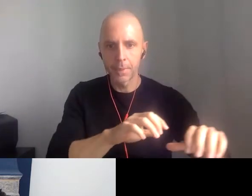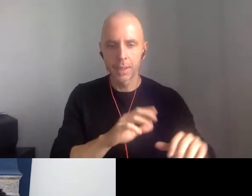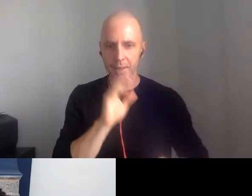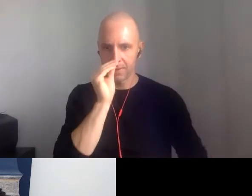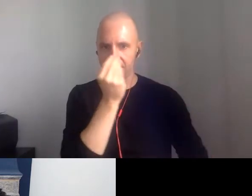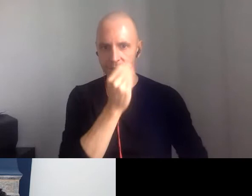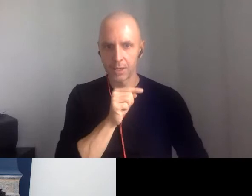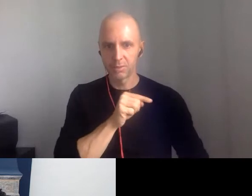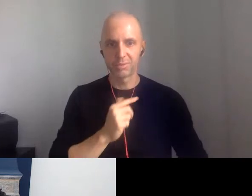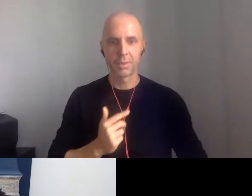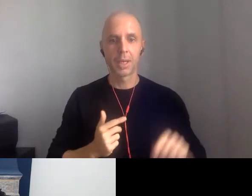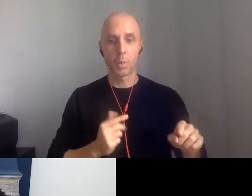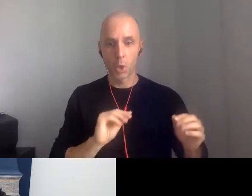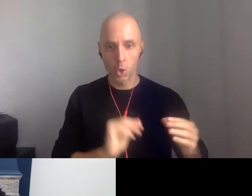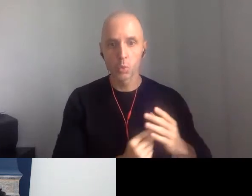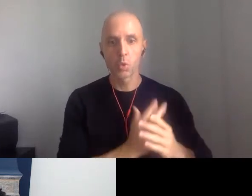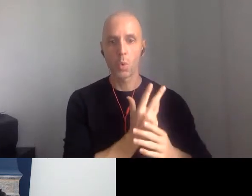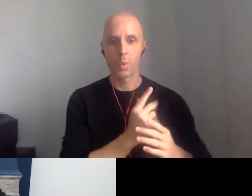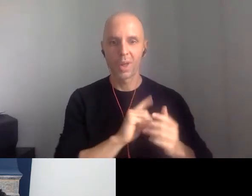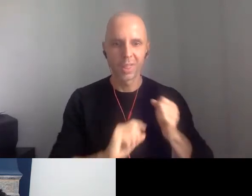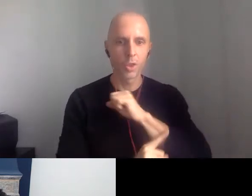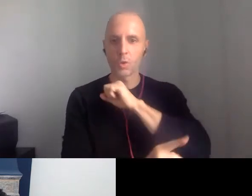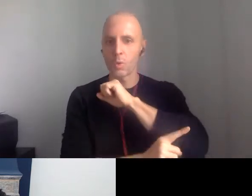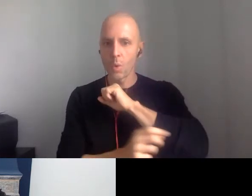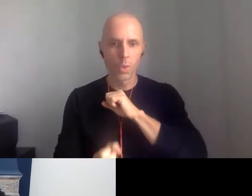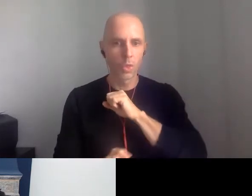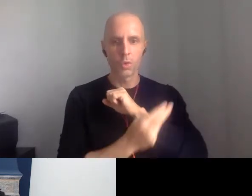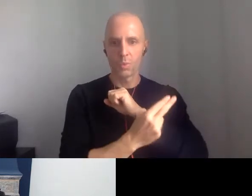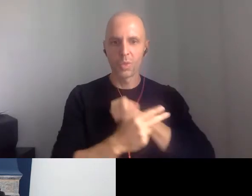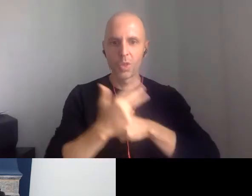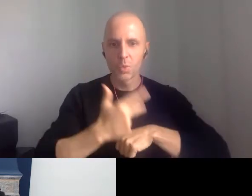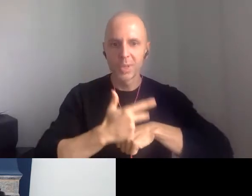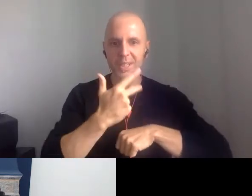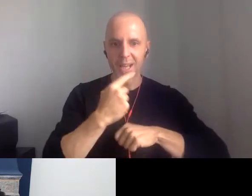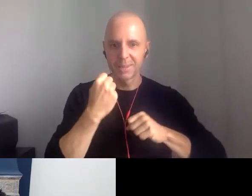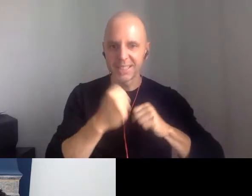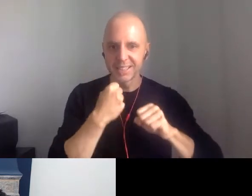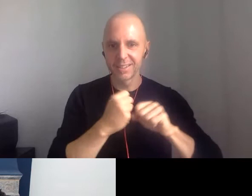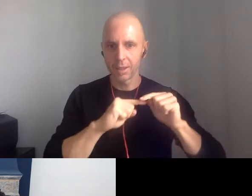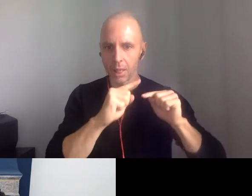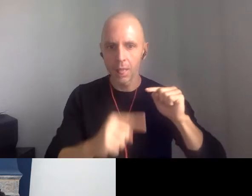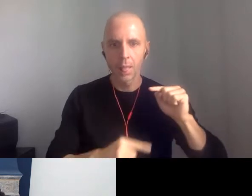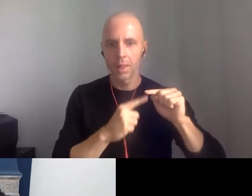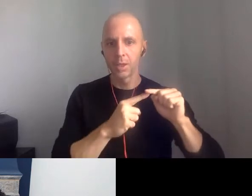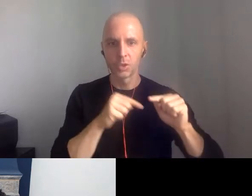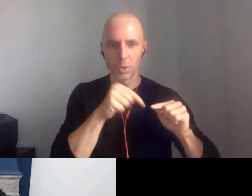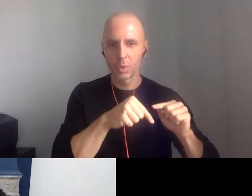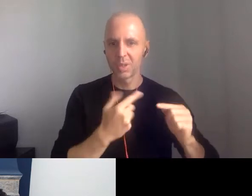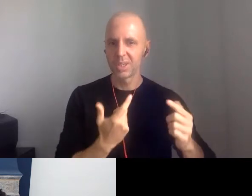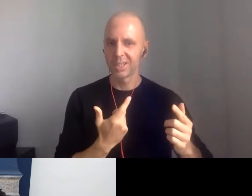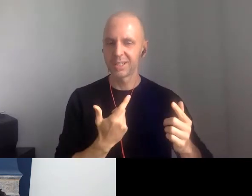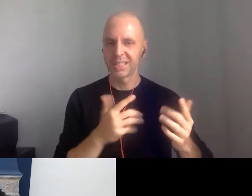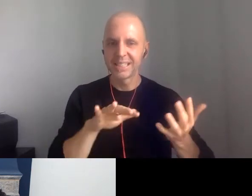three times in one year. This is an exhausting effect on the soil as well as the demand on labour, finances